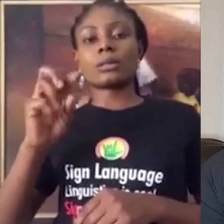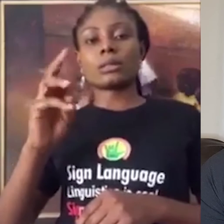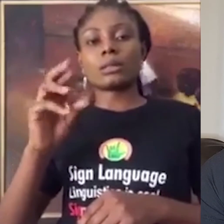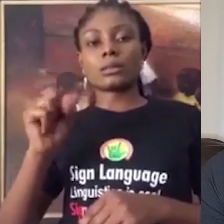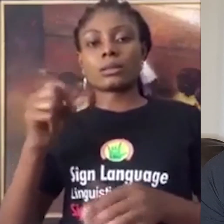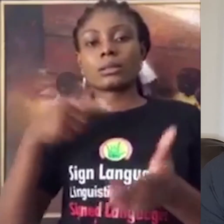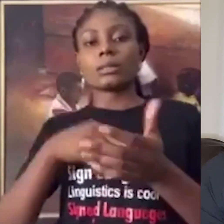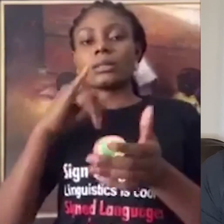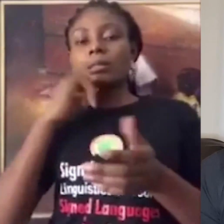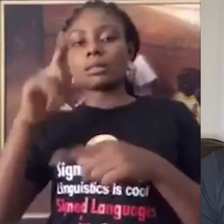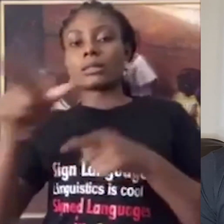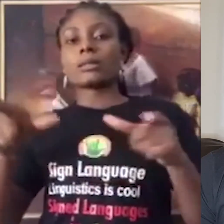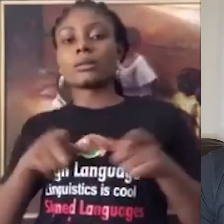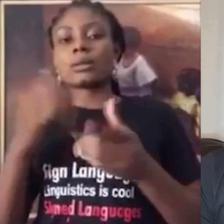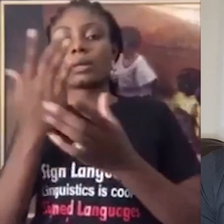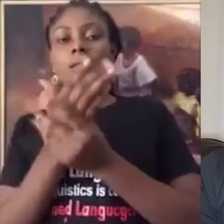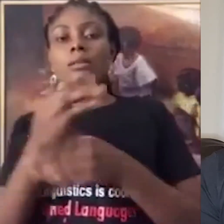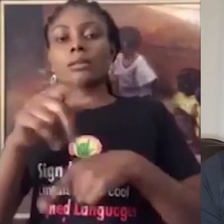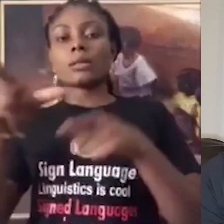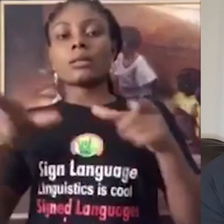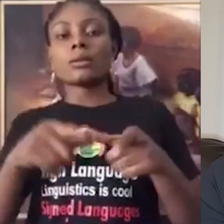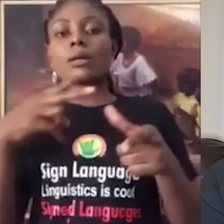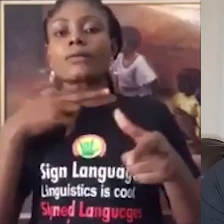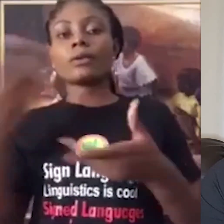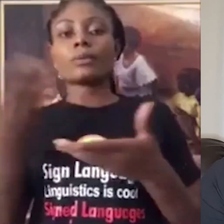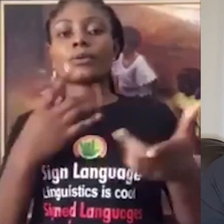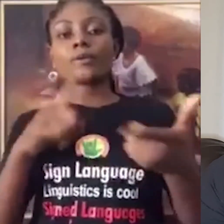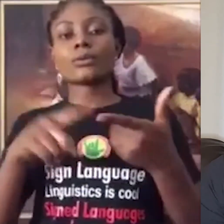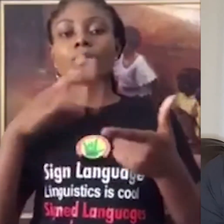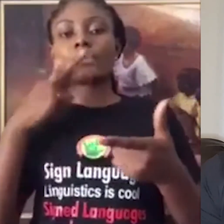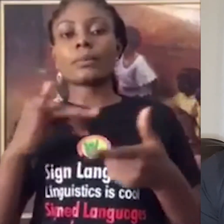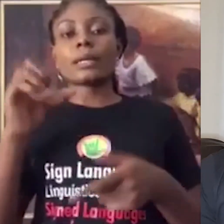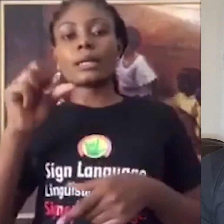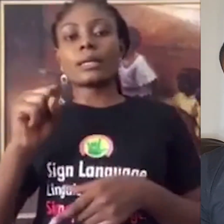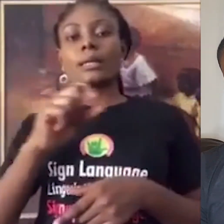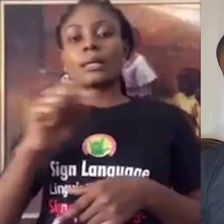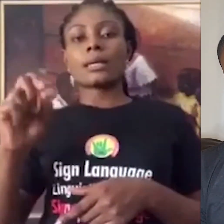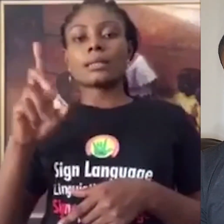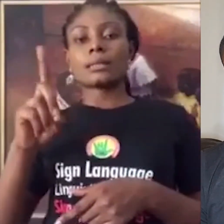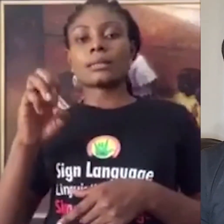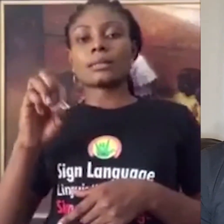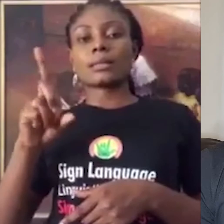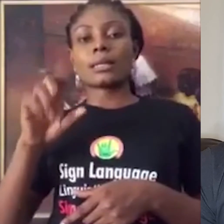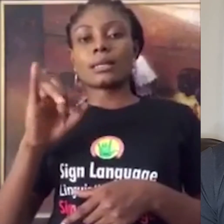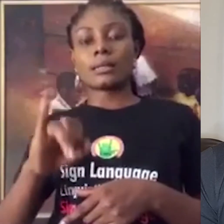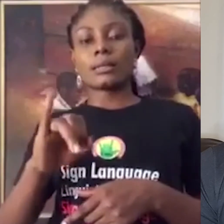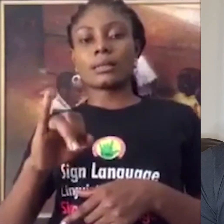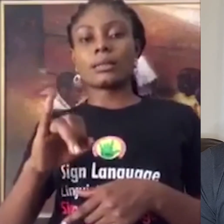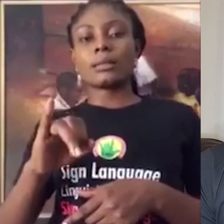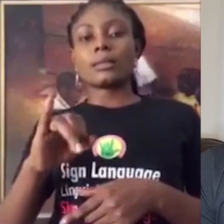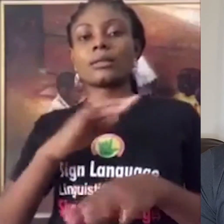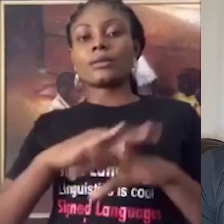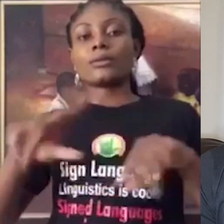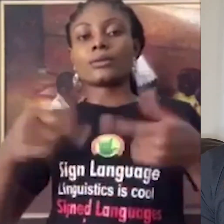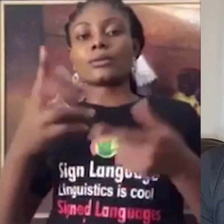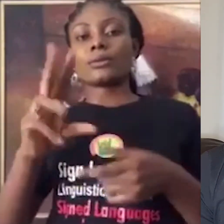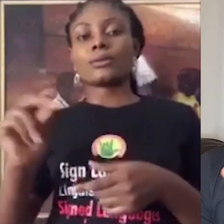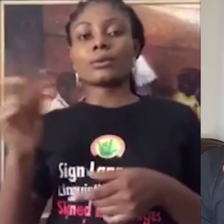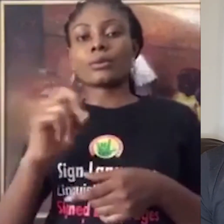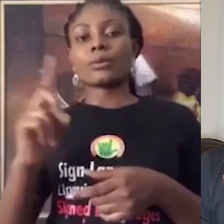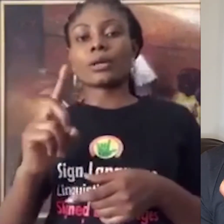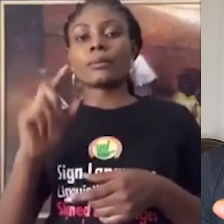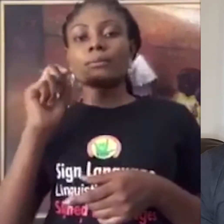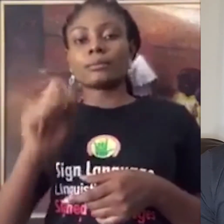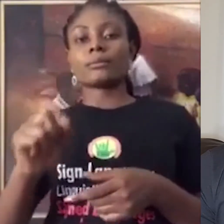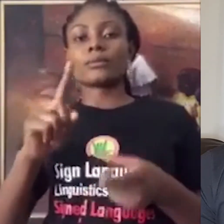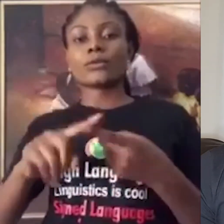once again, this is the Indigenous Hands and Indigenous Voices, brought to you by Save the Deaf and Endangered Languages Initiative. Don't